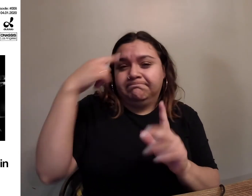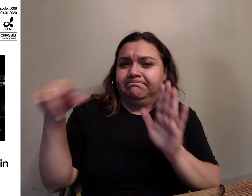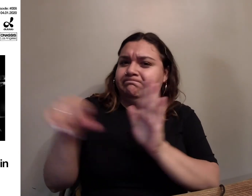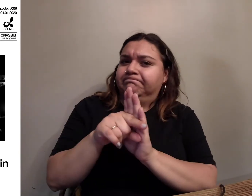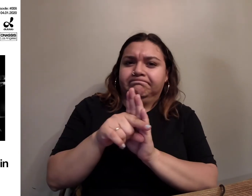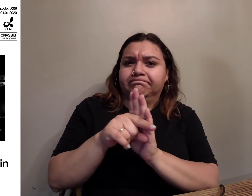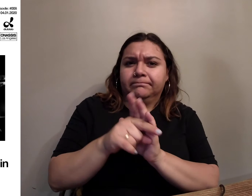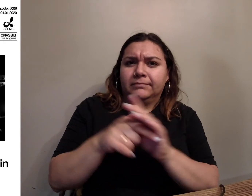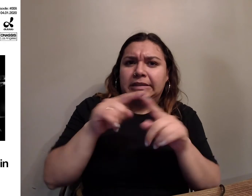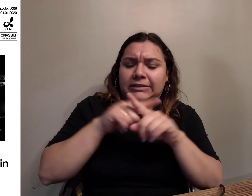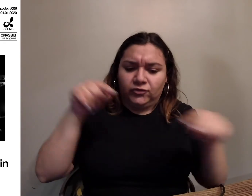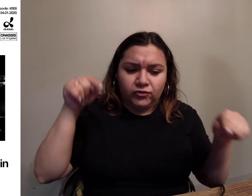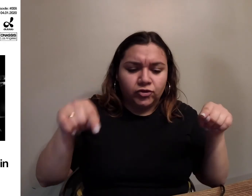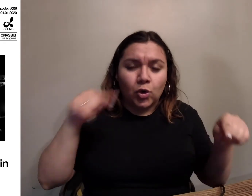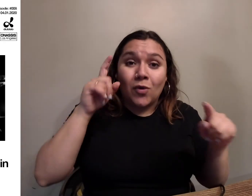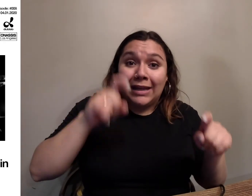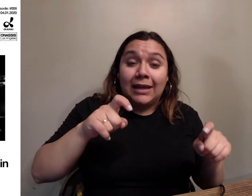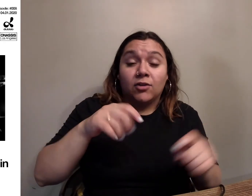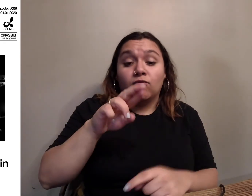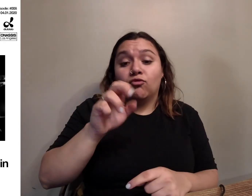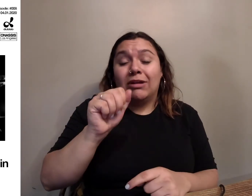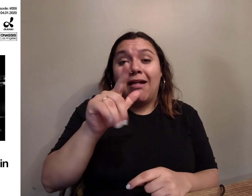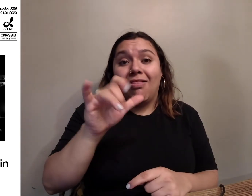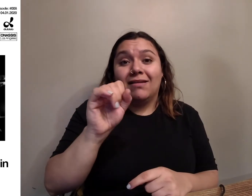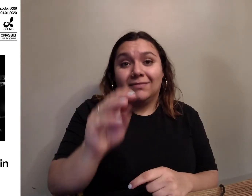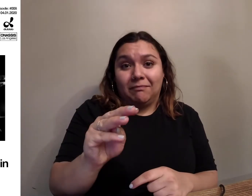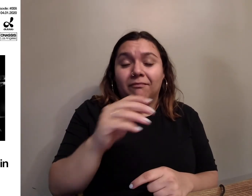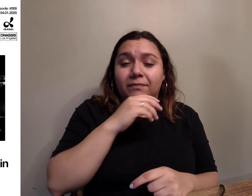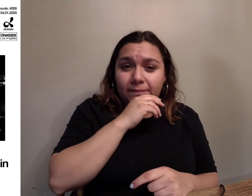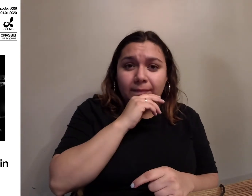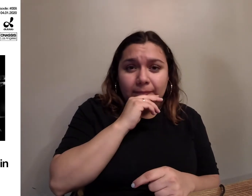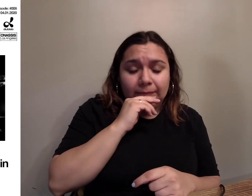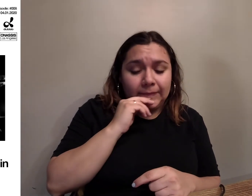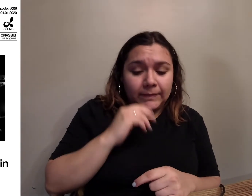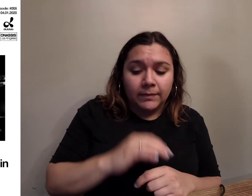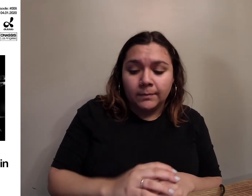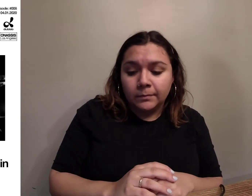fatuous distinction. We need a kind of realism, and we need a